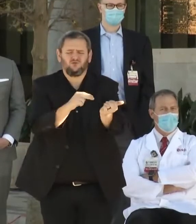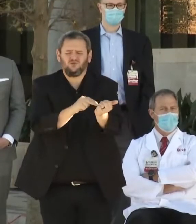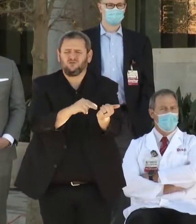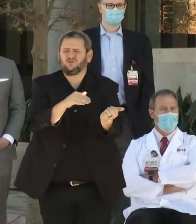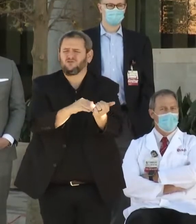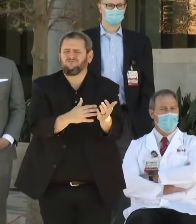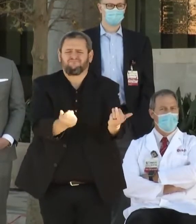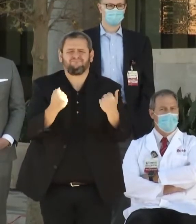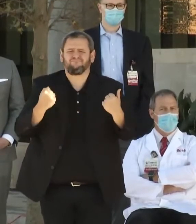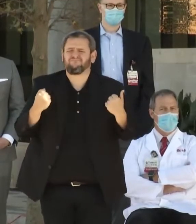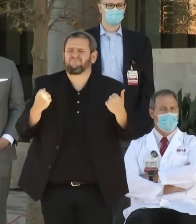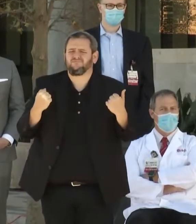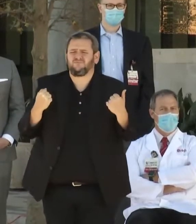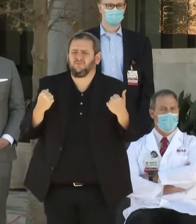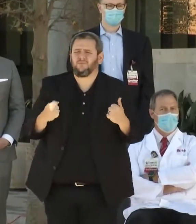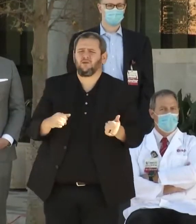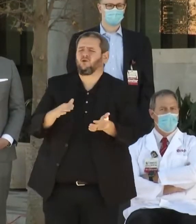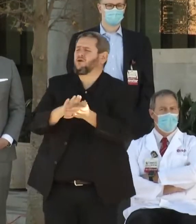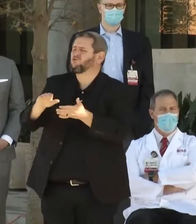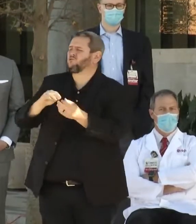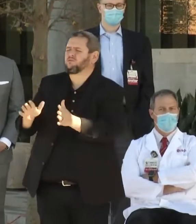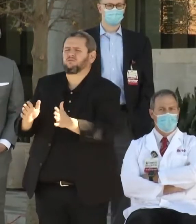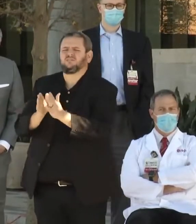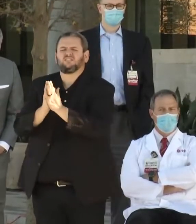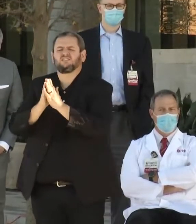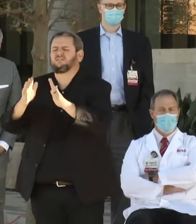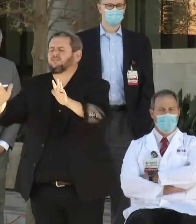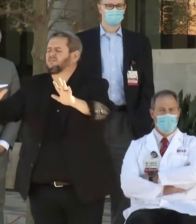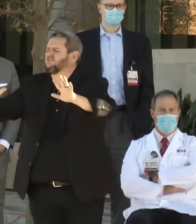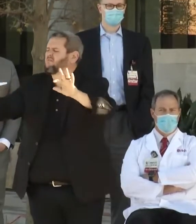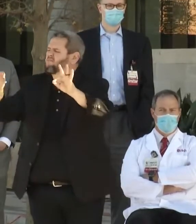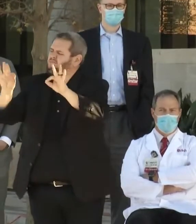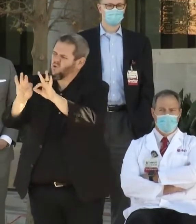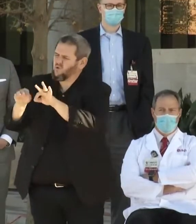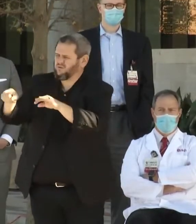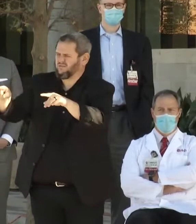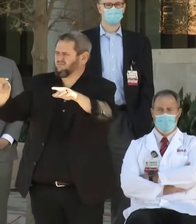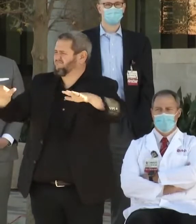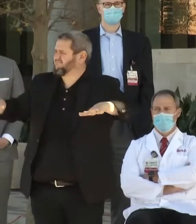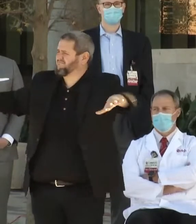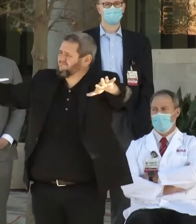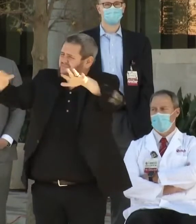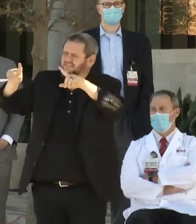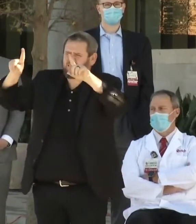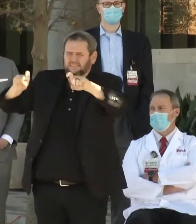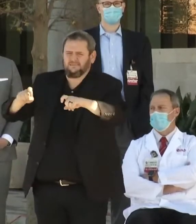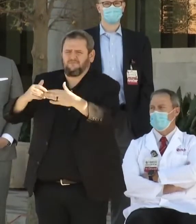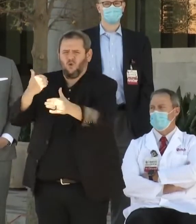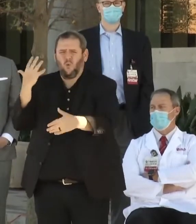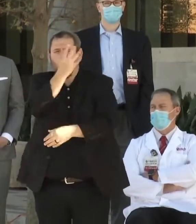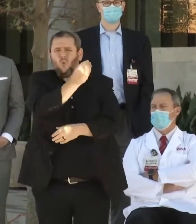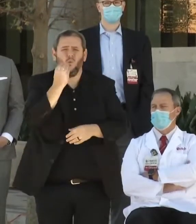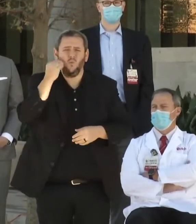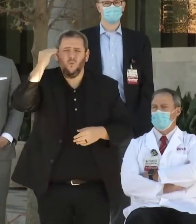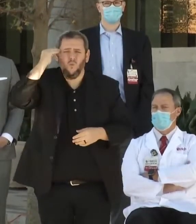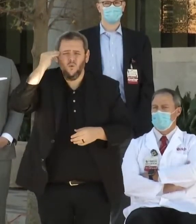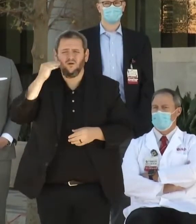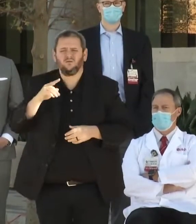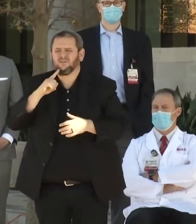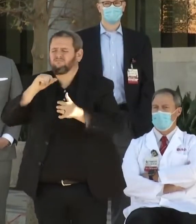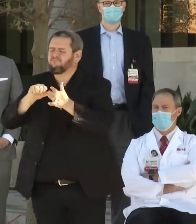home. And we're reminding Oklahomans how important it is that we all do our part to protect our loved